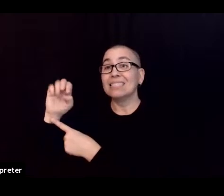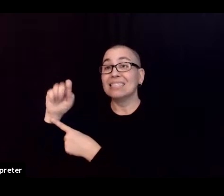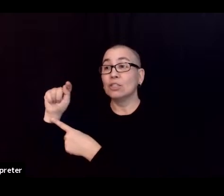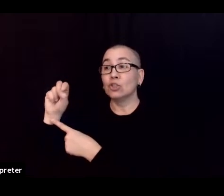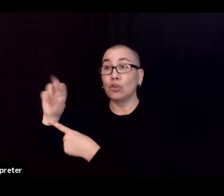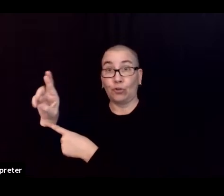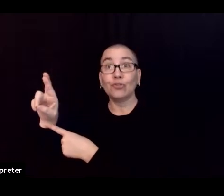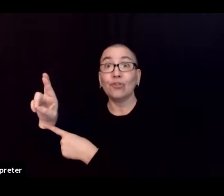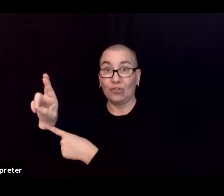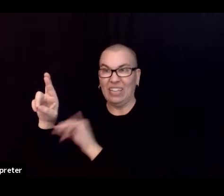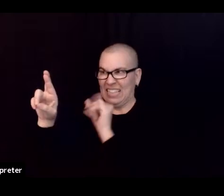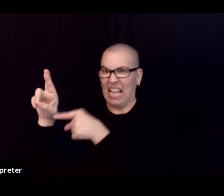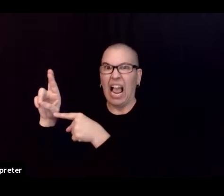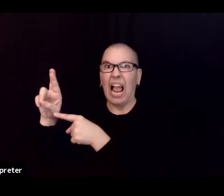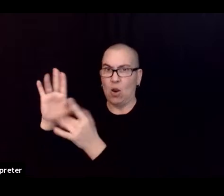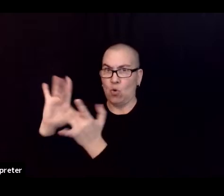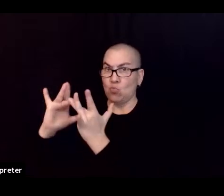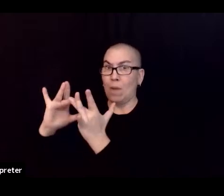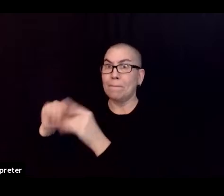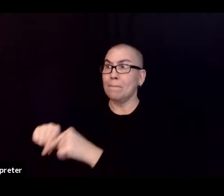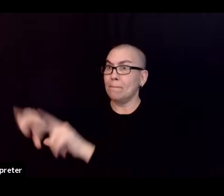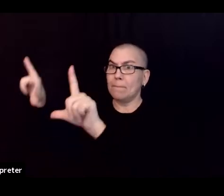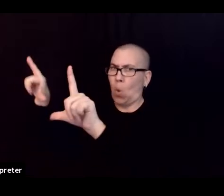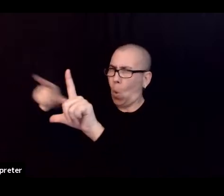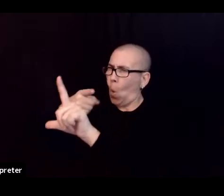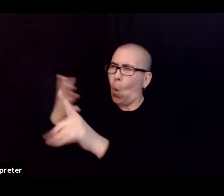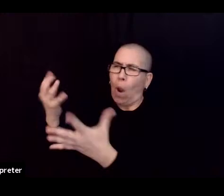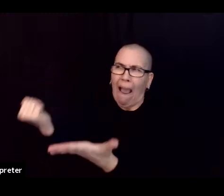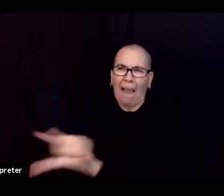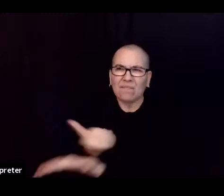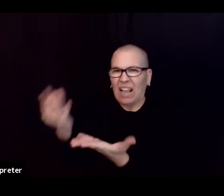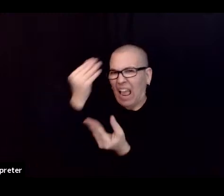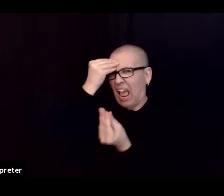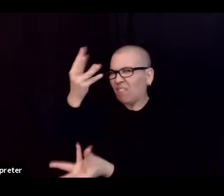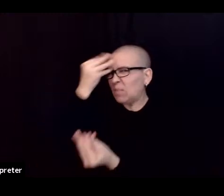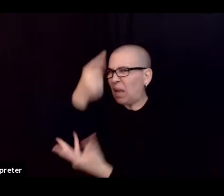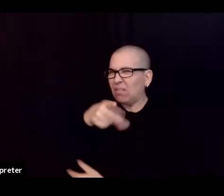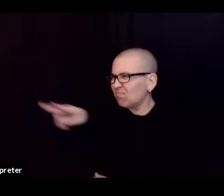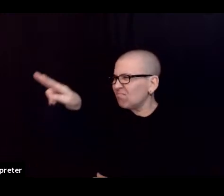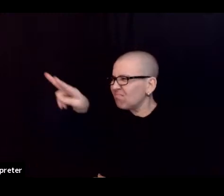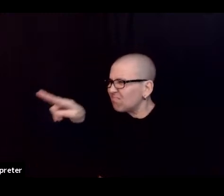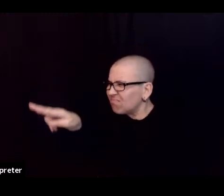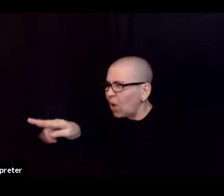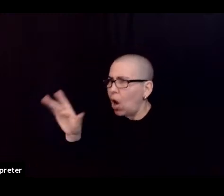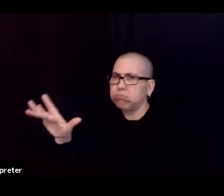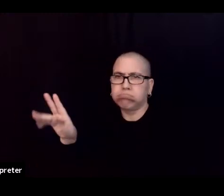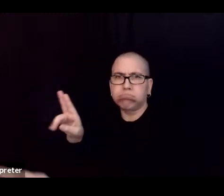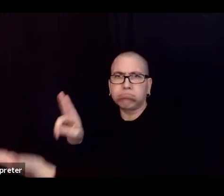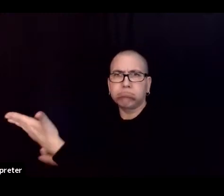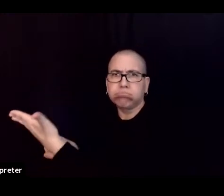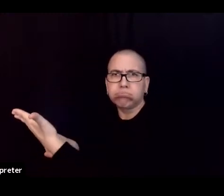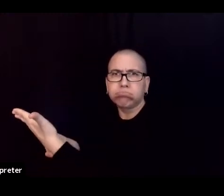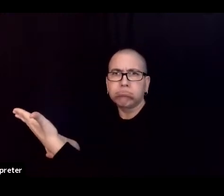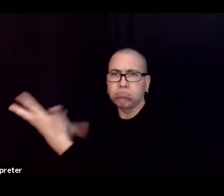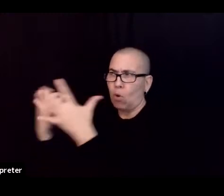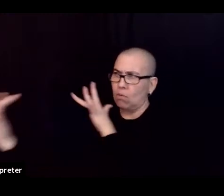vaccinated. We know some food processing plants are interested in having vaccination clinics right on site. That will certainly depend